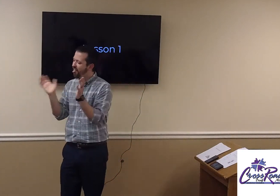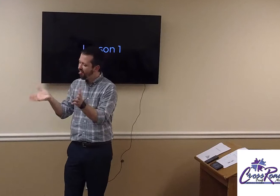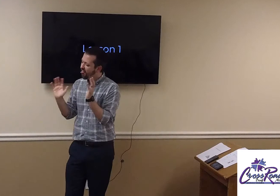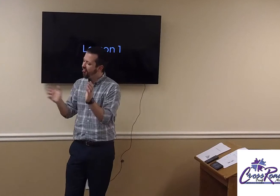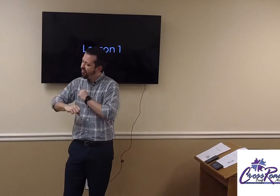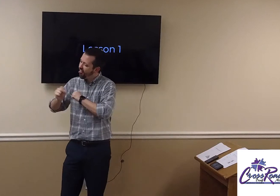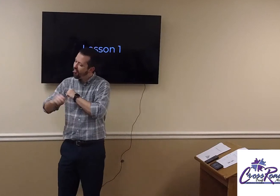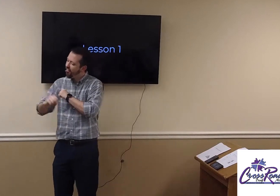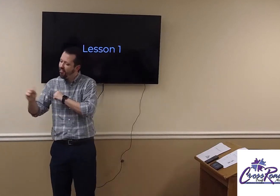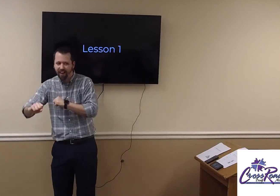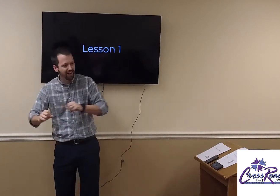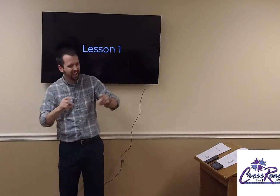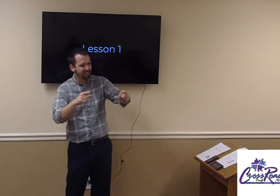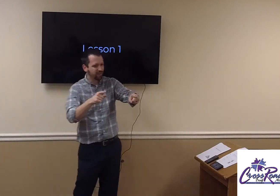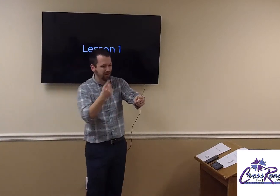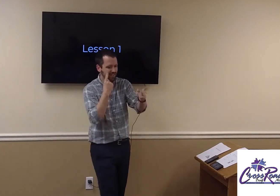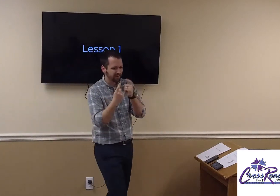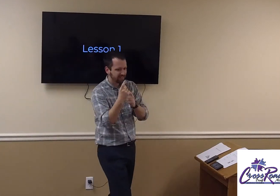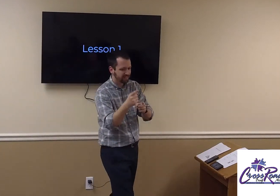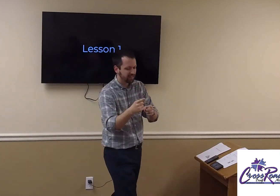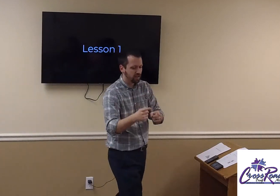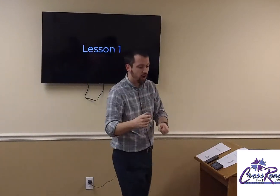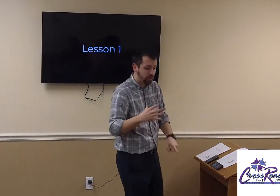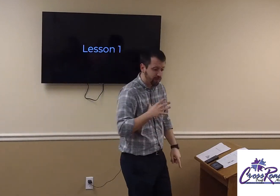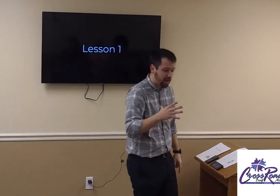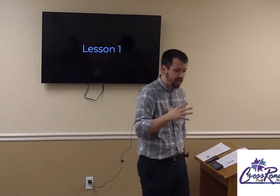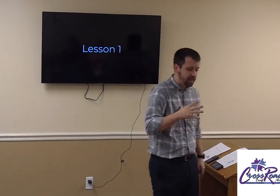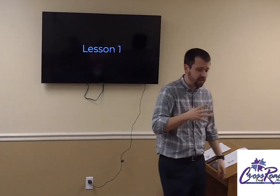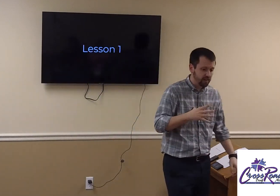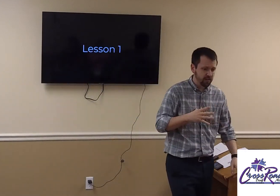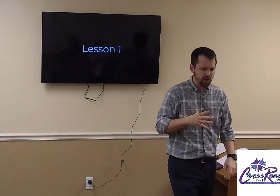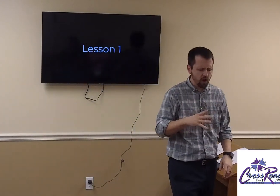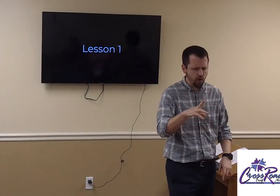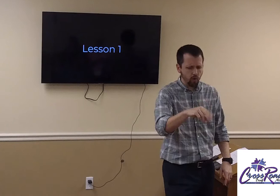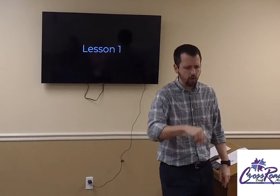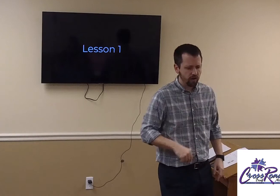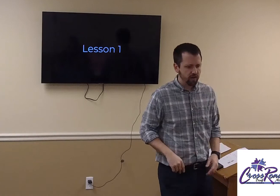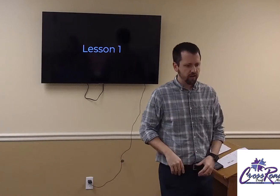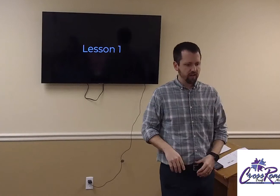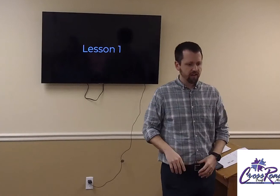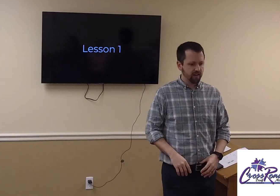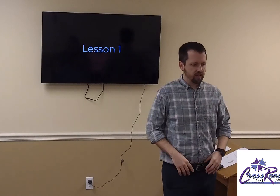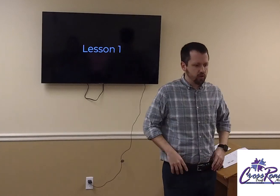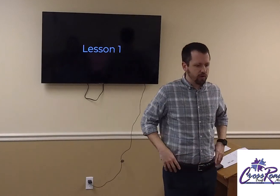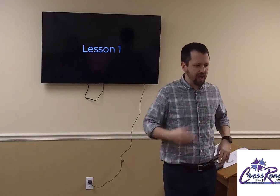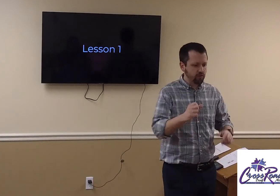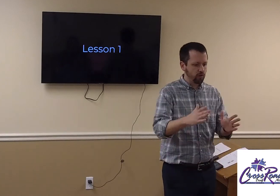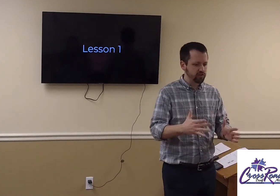So, Tony, Yes. this is going to sound really Oh, good, that's like fine. I'm old. No. But, so. You work with high schoolers, you're